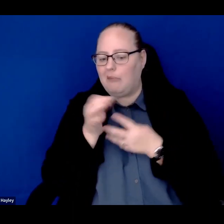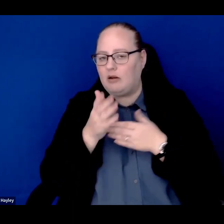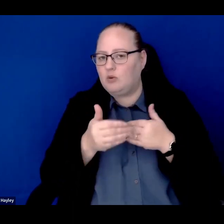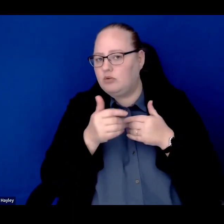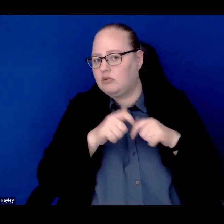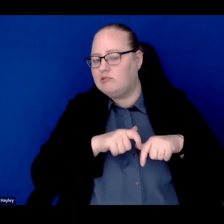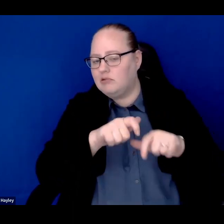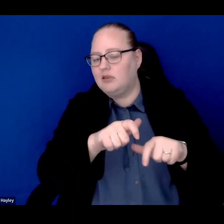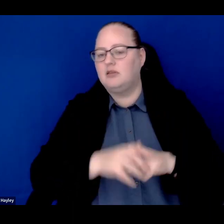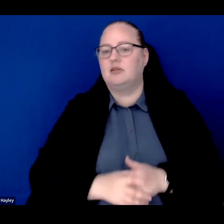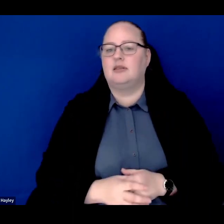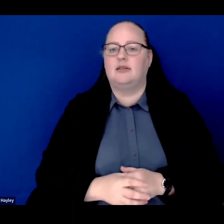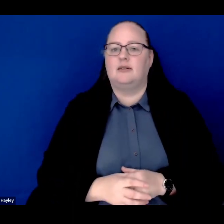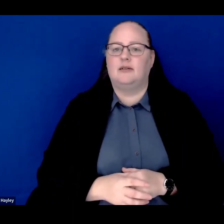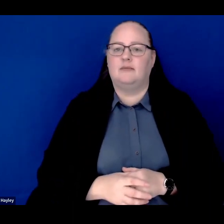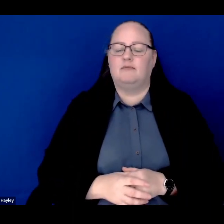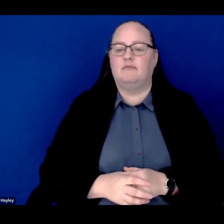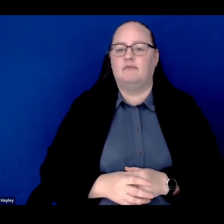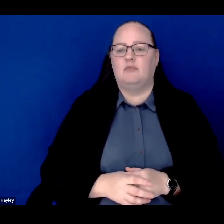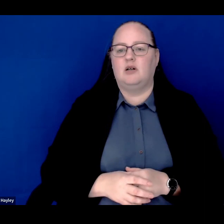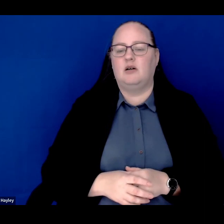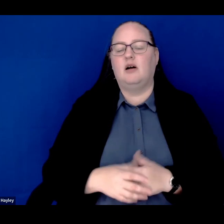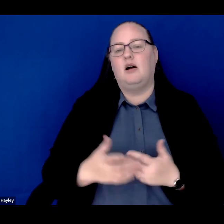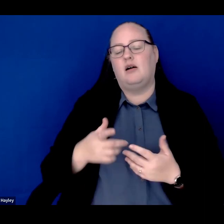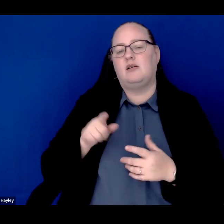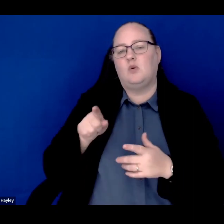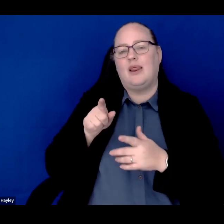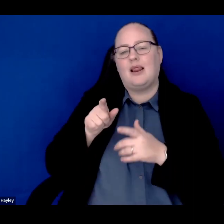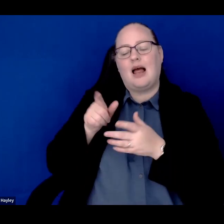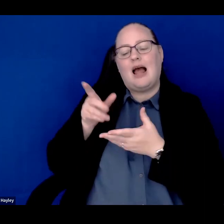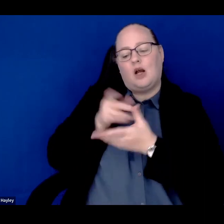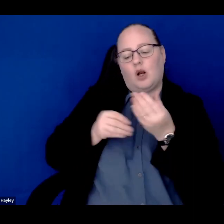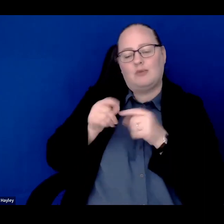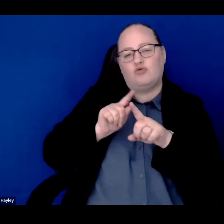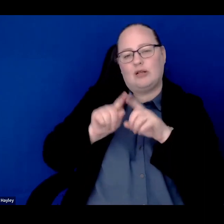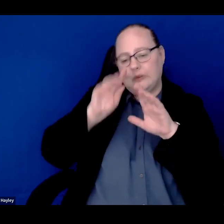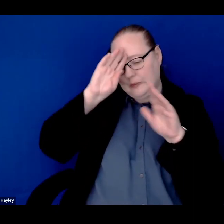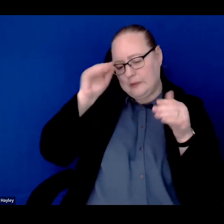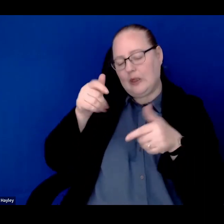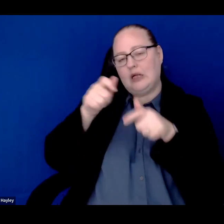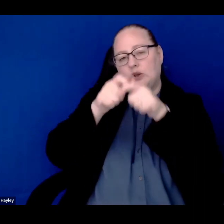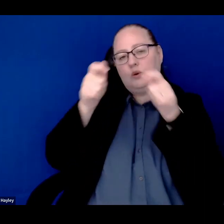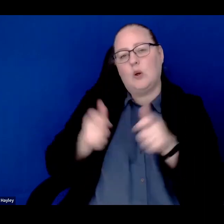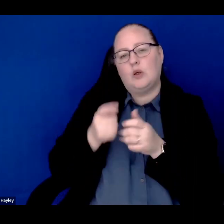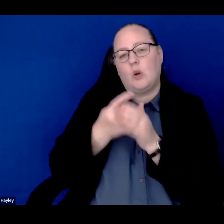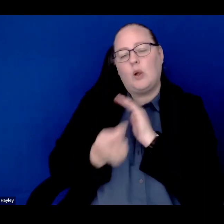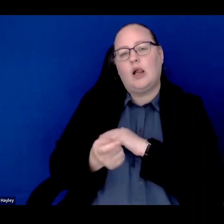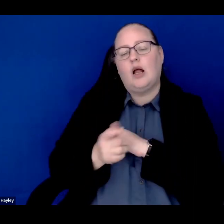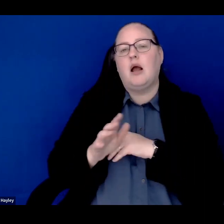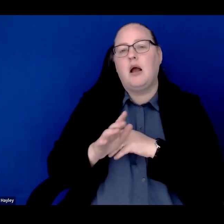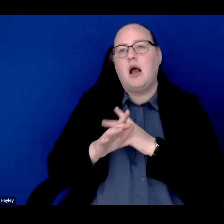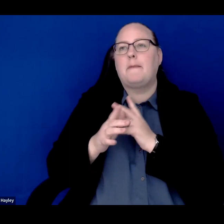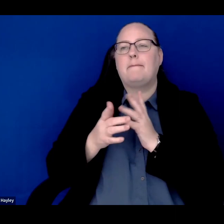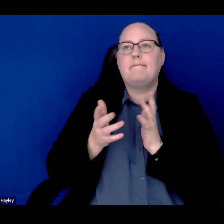Economics Action Lab, is trying to not so much focus on the donut as a concept that we want to be, promoting